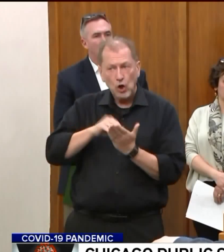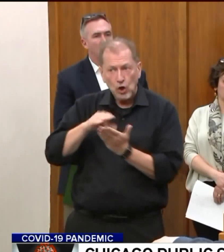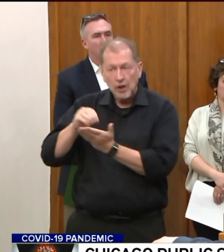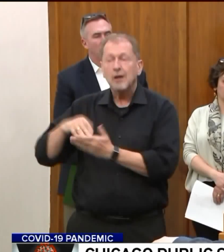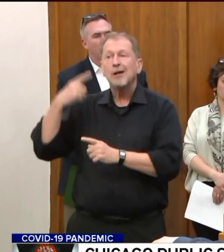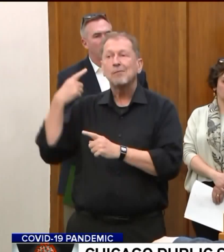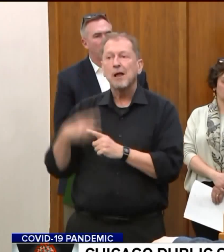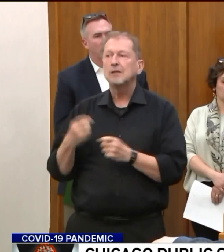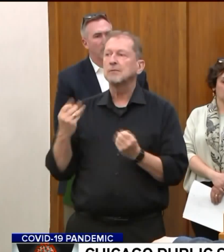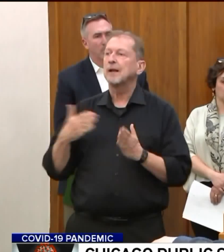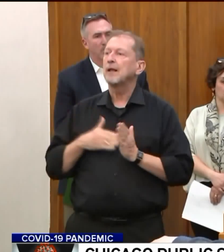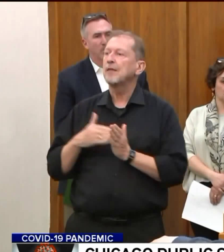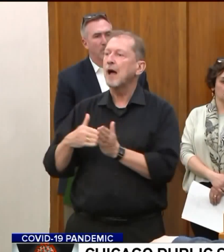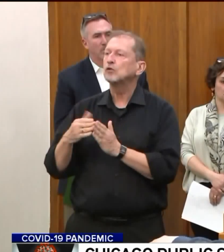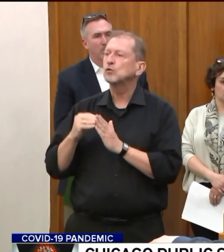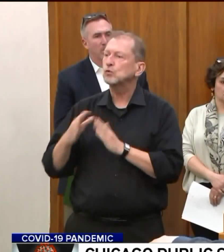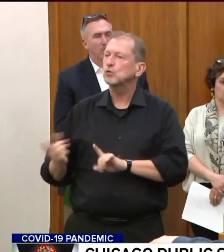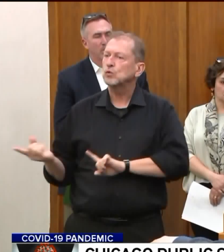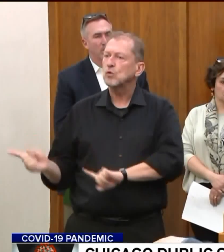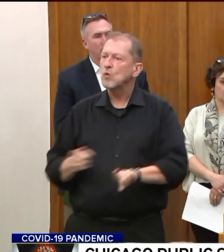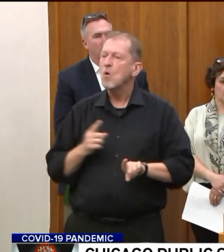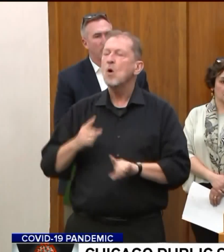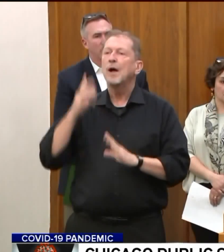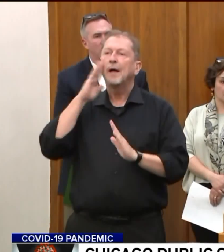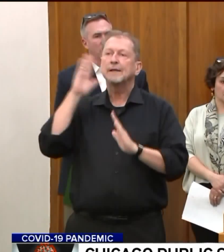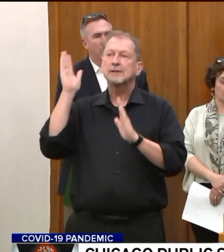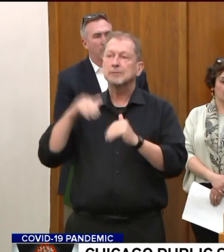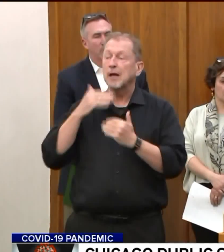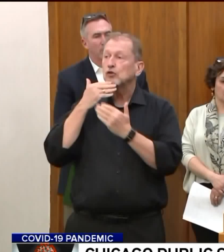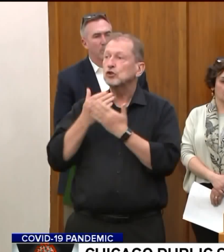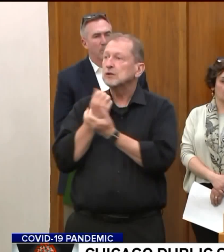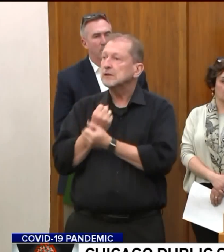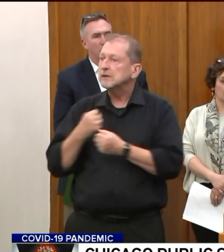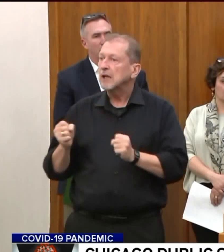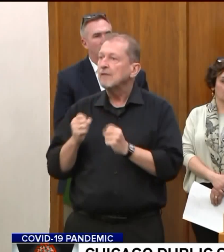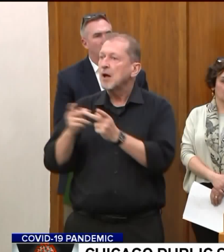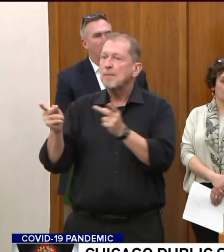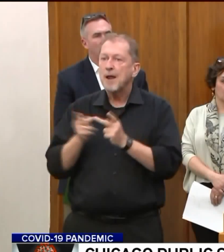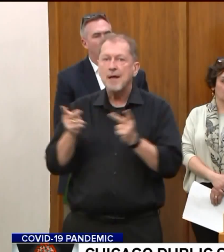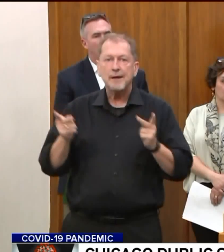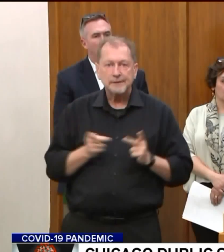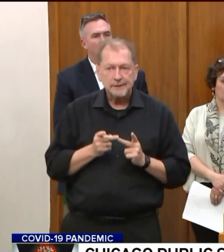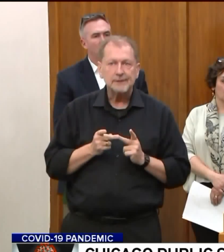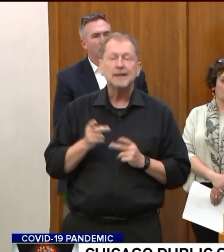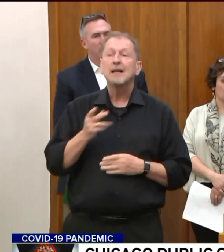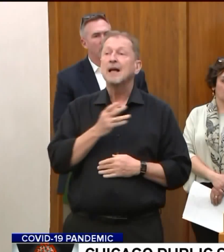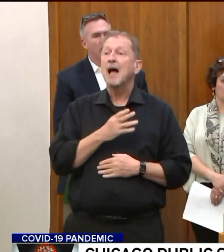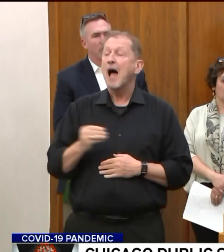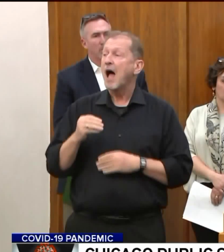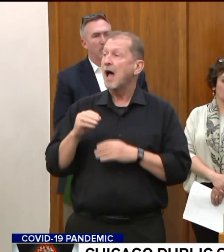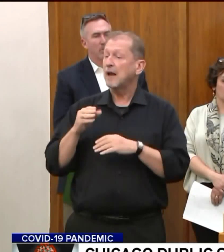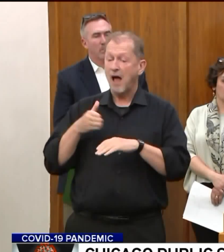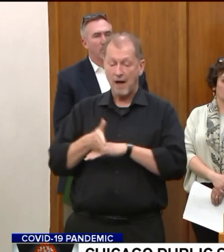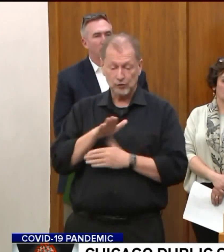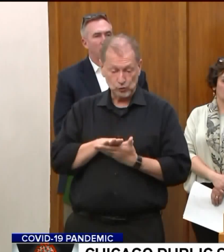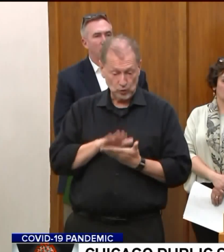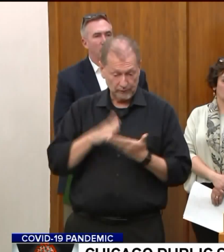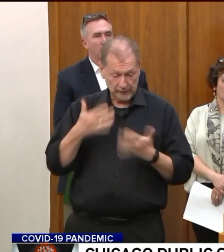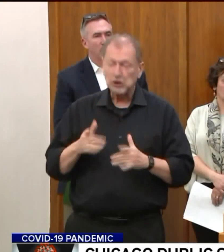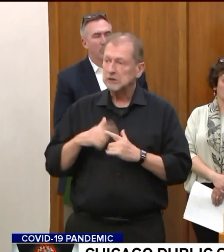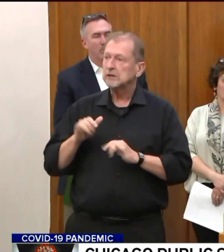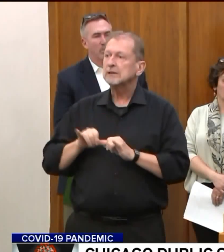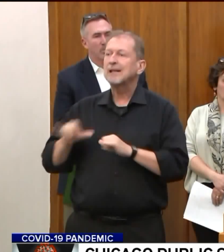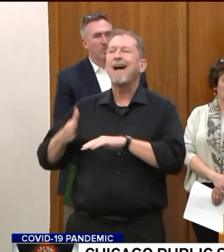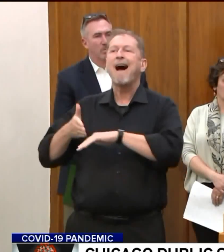of students count on quality meals, safe spaces that stay open after the school day ends, giving